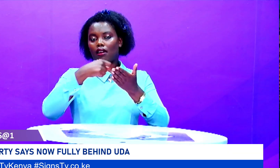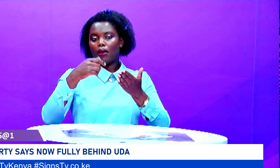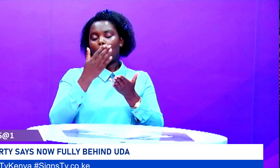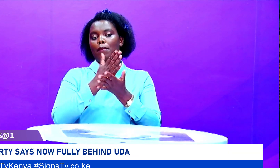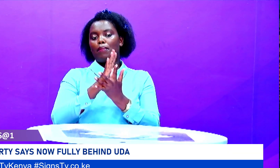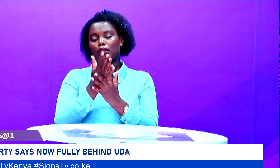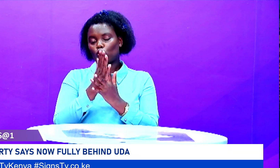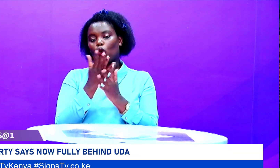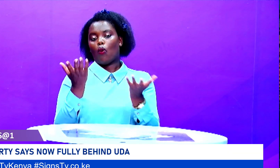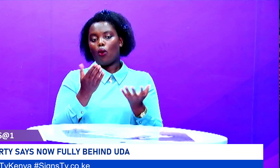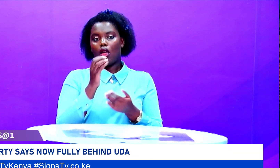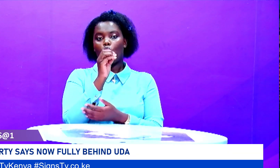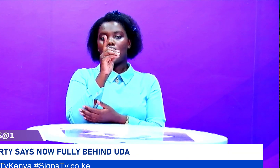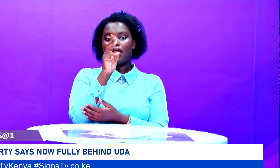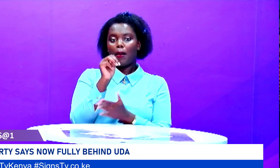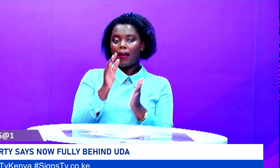Understanding MOU signed